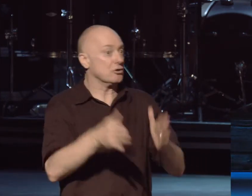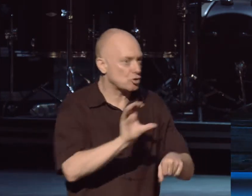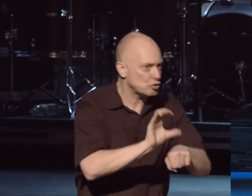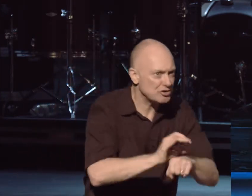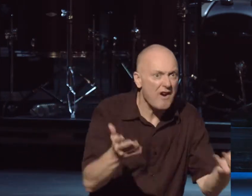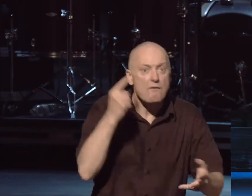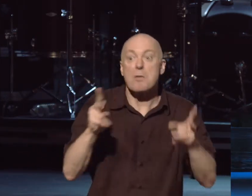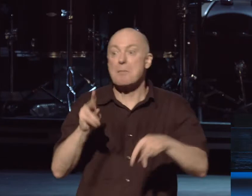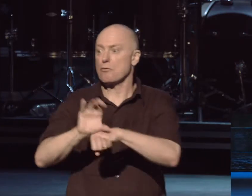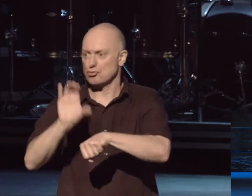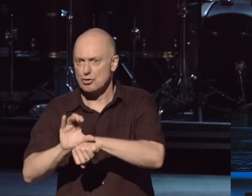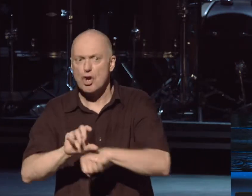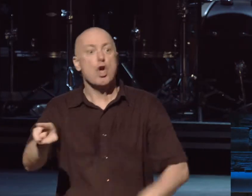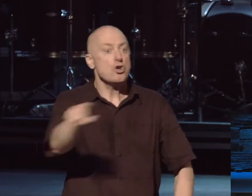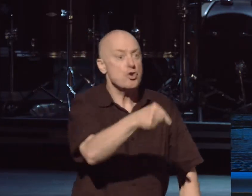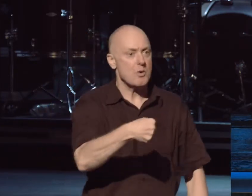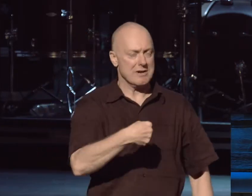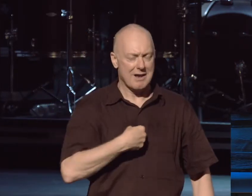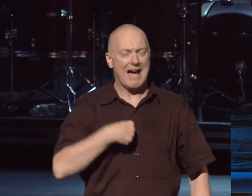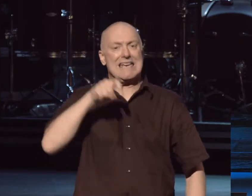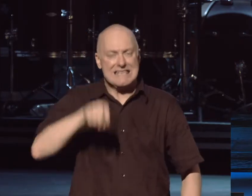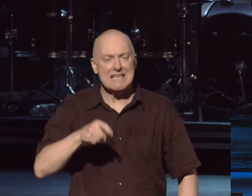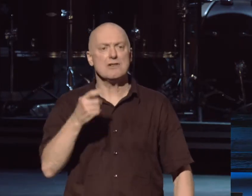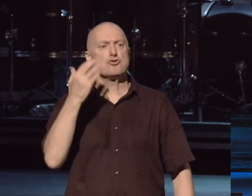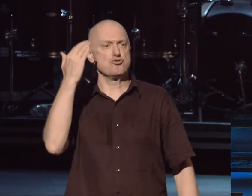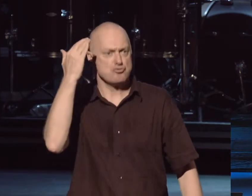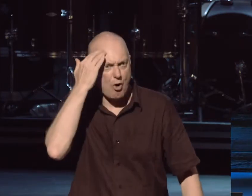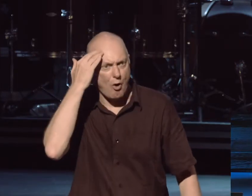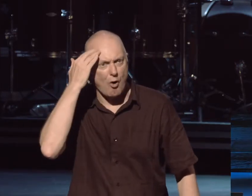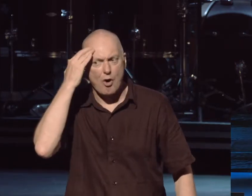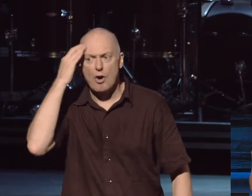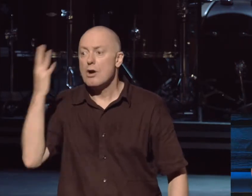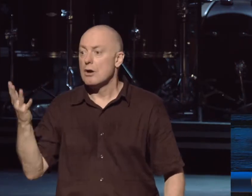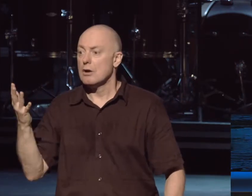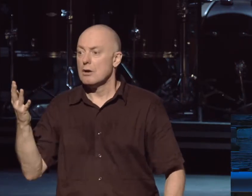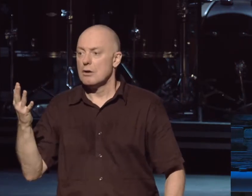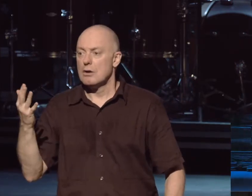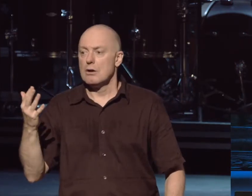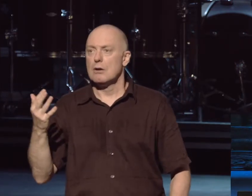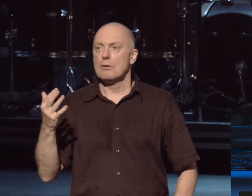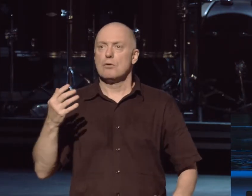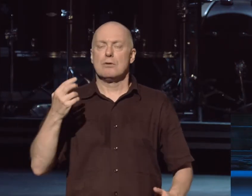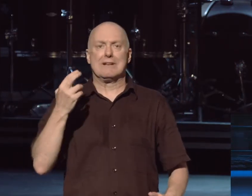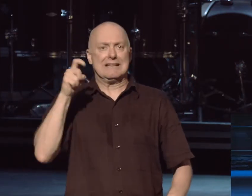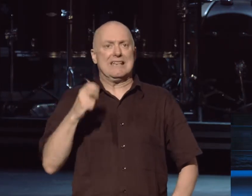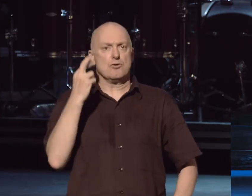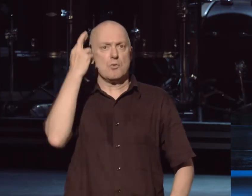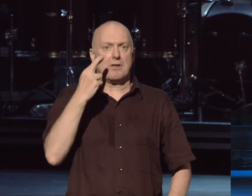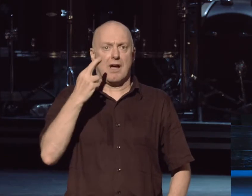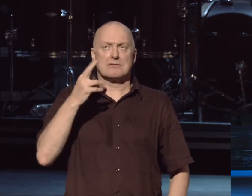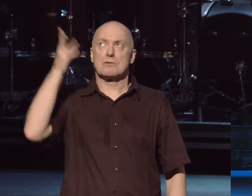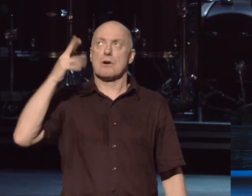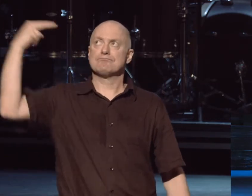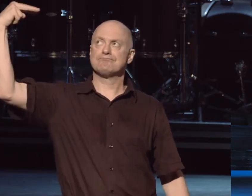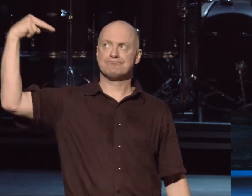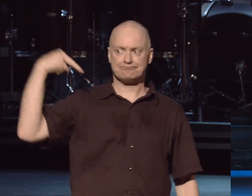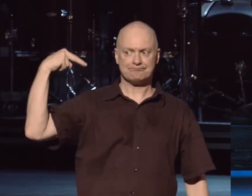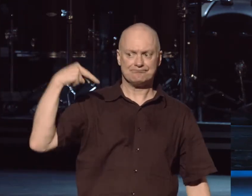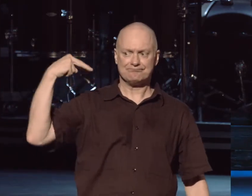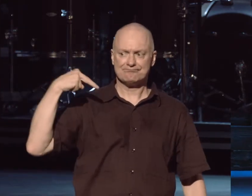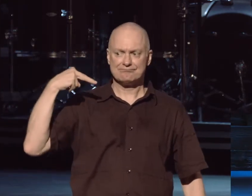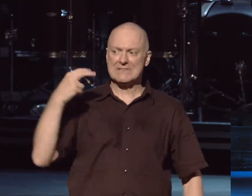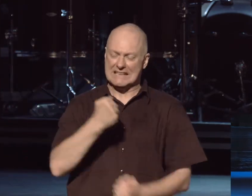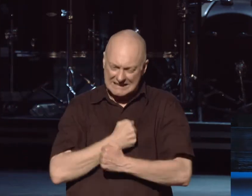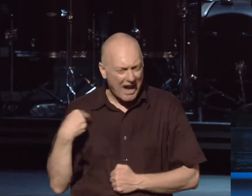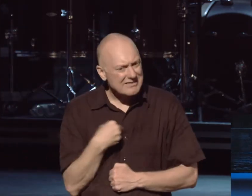this church, that you and I will know first and foremost, our greatest deterrent is to live in the holy fear of an awesome and righteous and loving God who cares for us